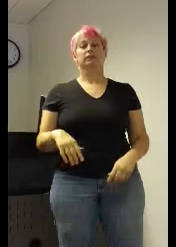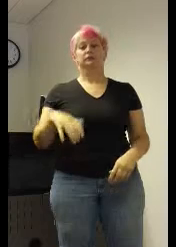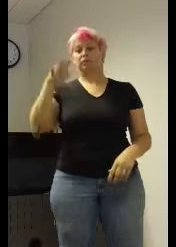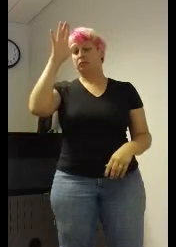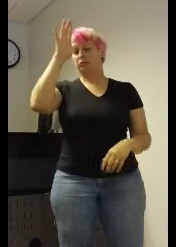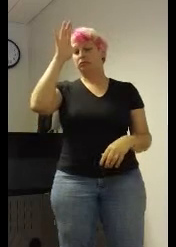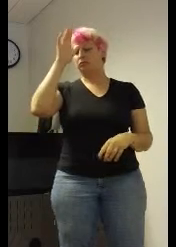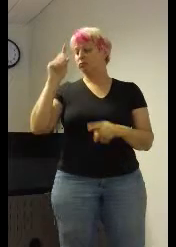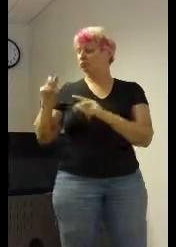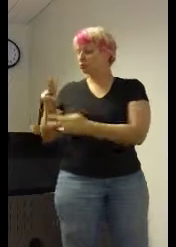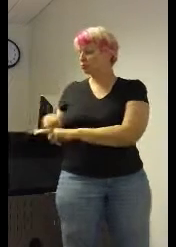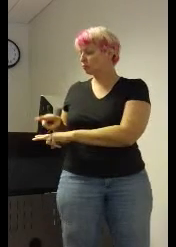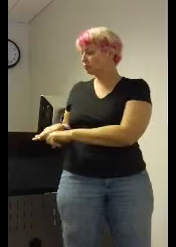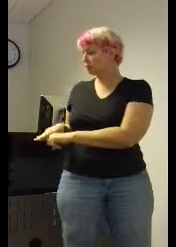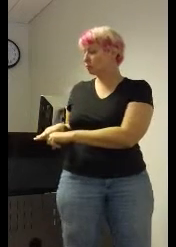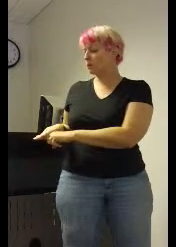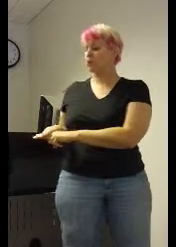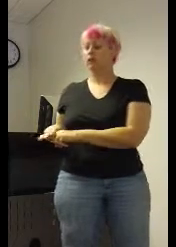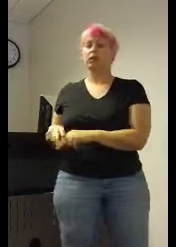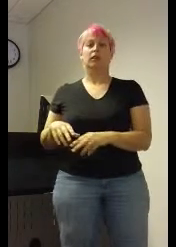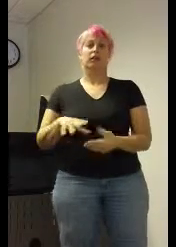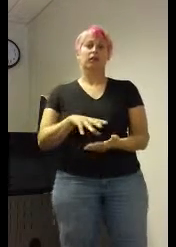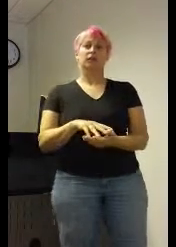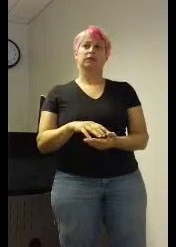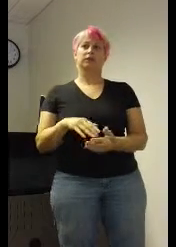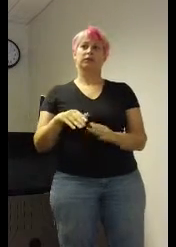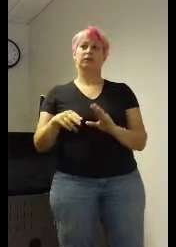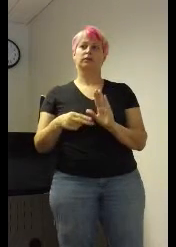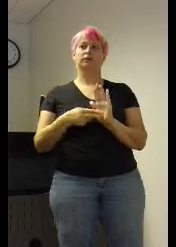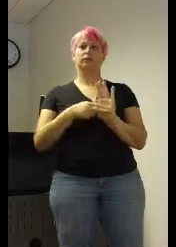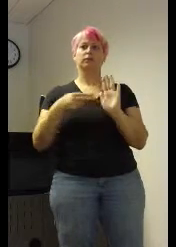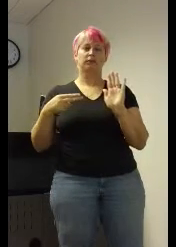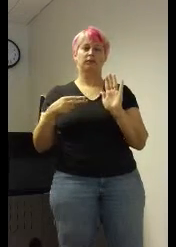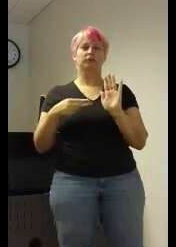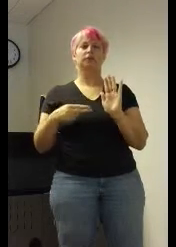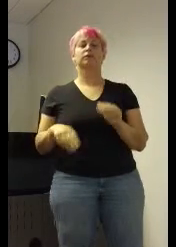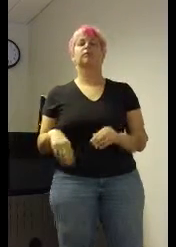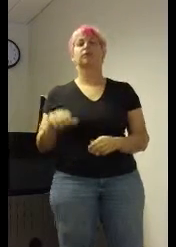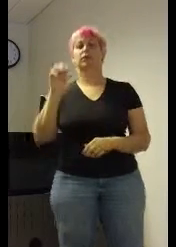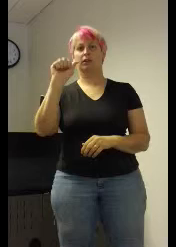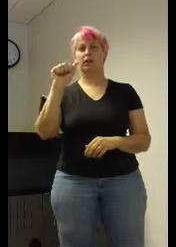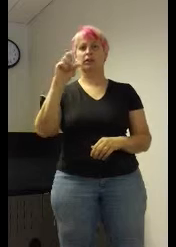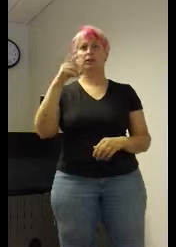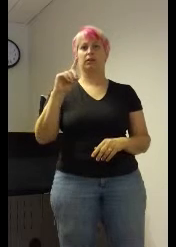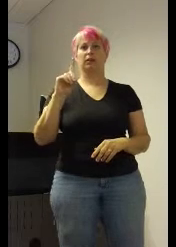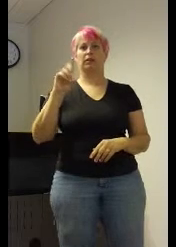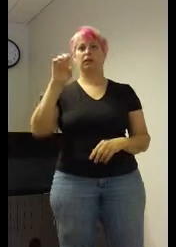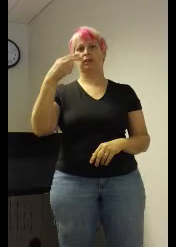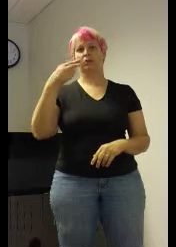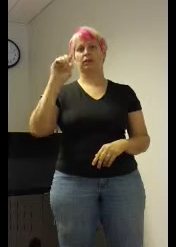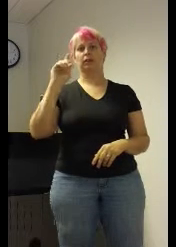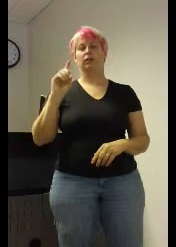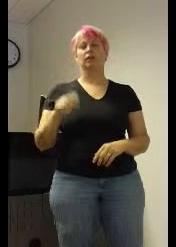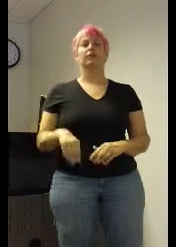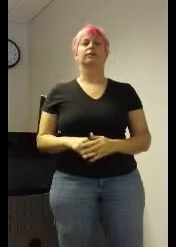diagnosed, medicated, learned to work with it, it saved his marriage. That's a huge